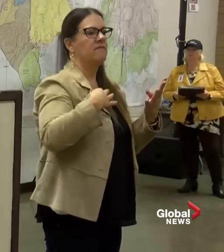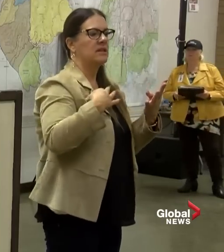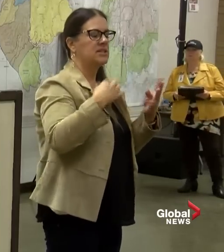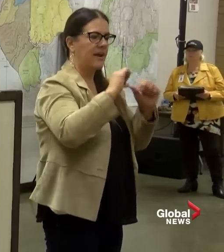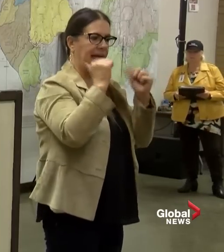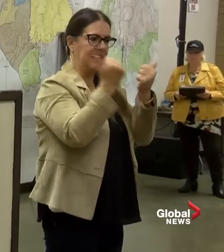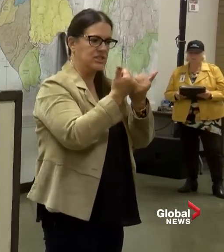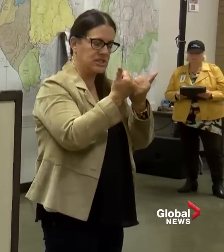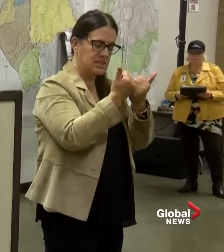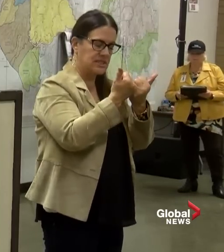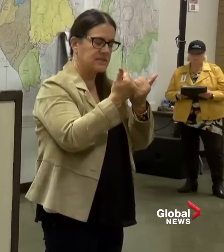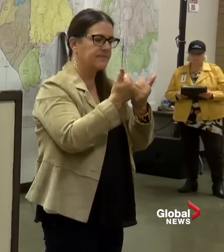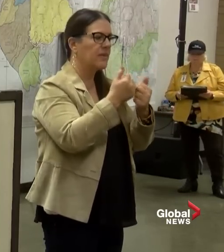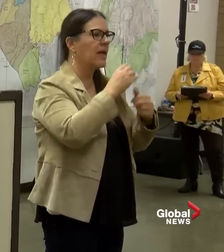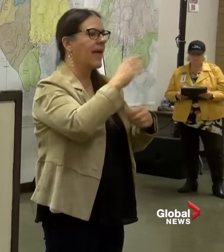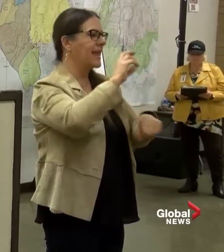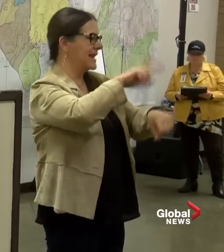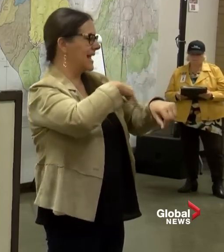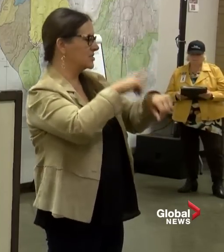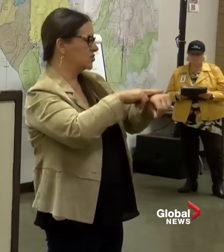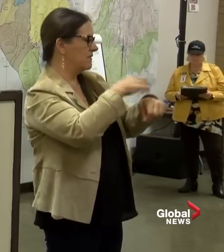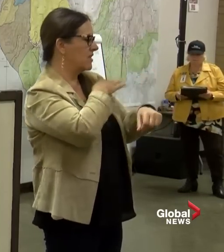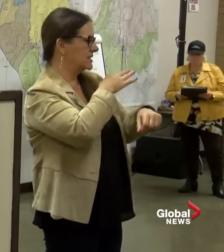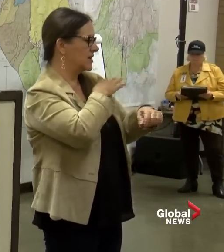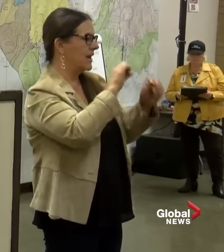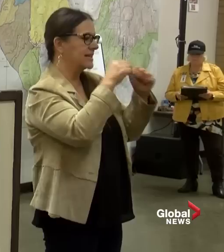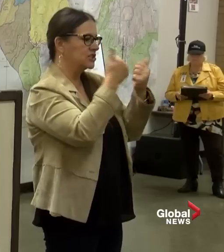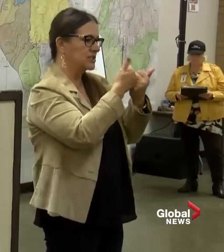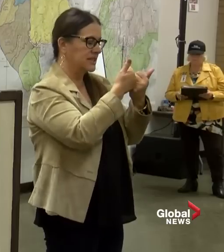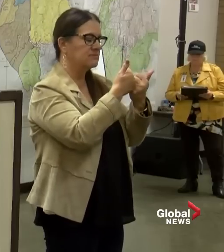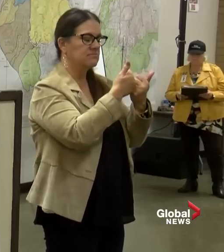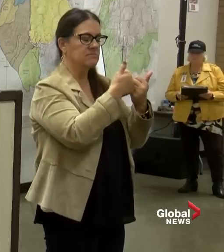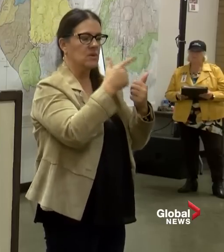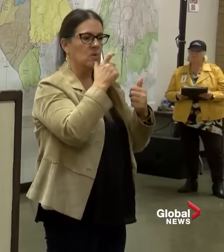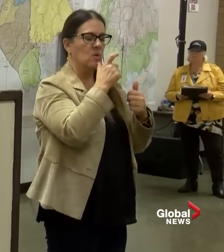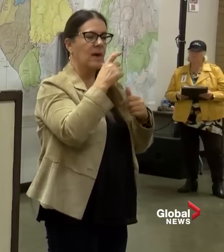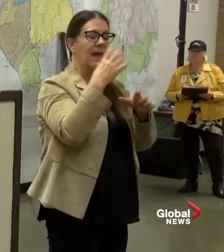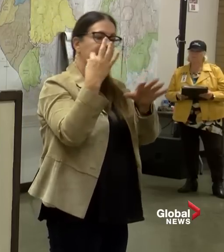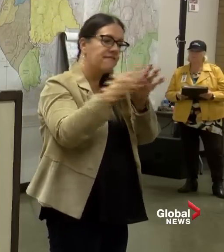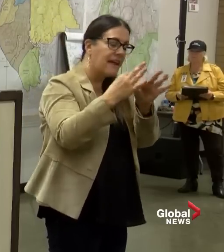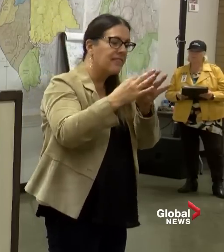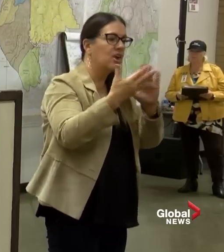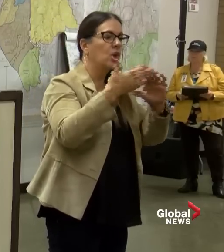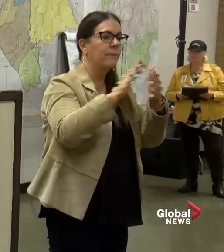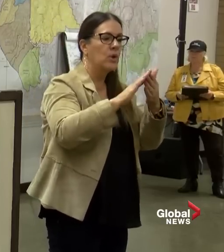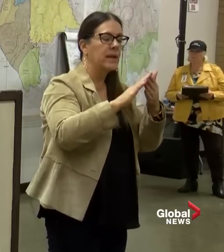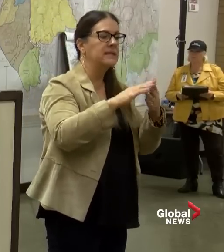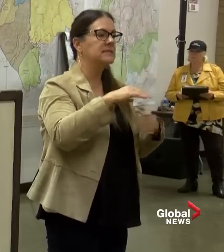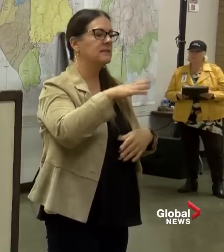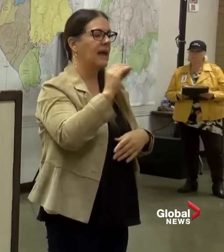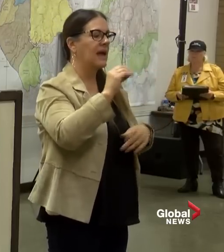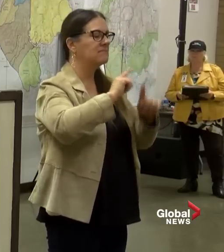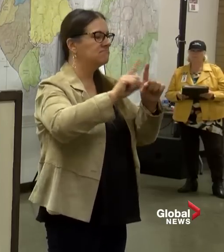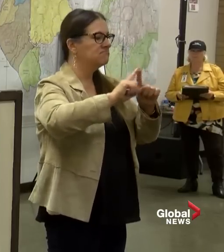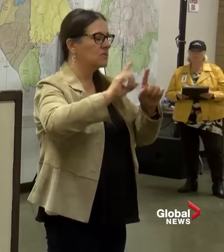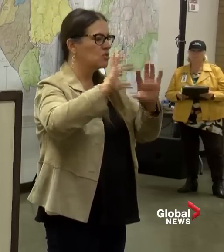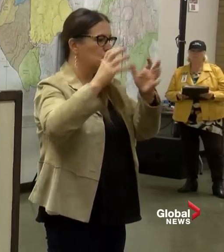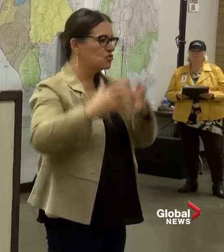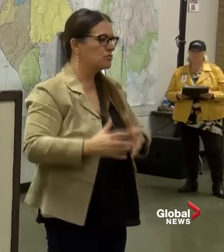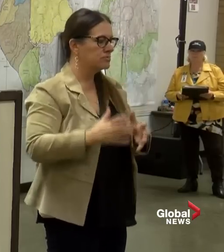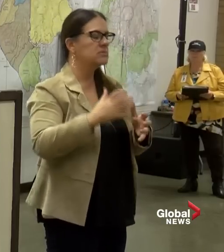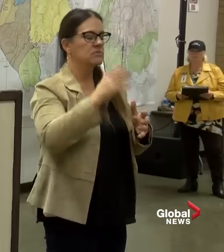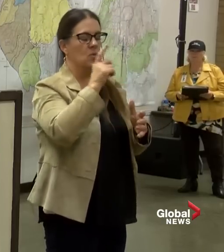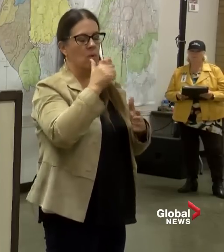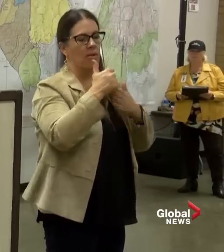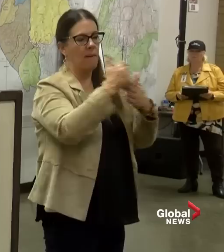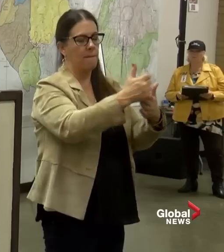agencies, national voluntary agencies, active in disaster, our faith-based organizations, and philanthropic groups to start to make up the